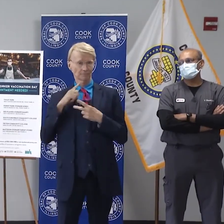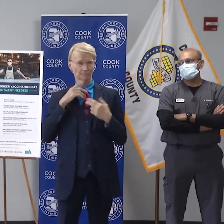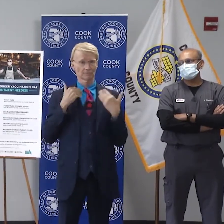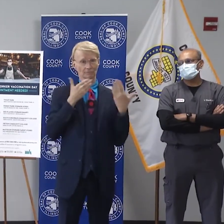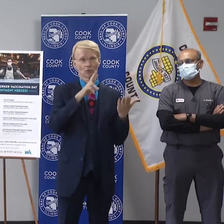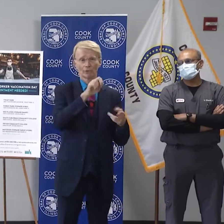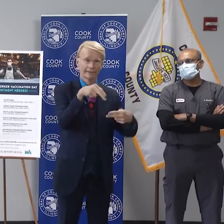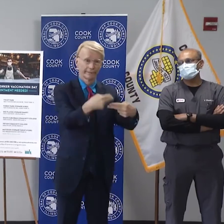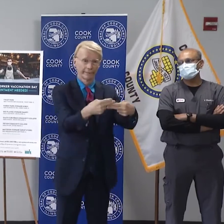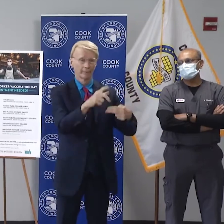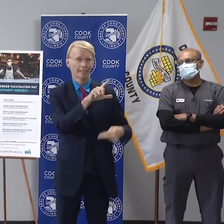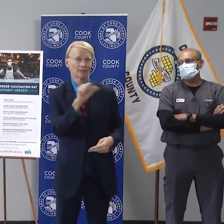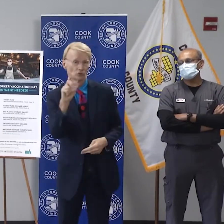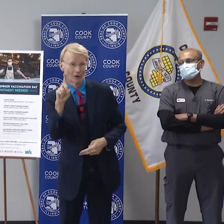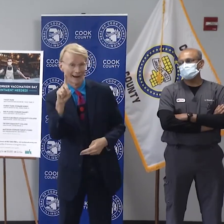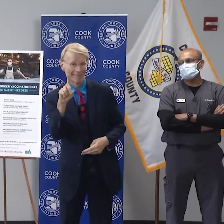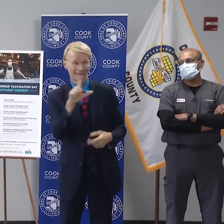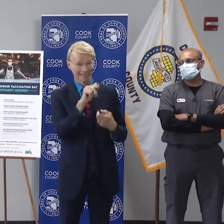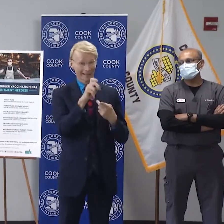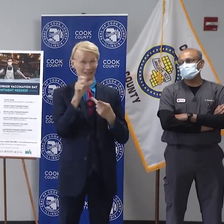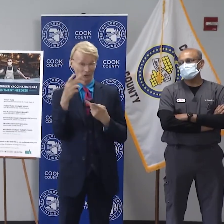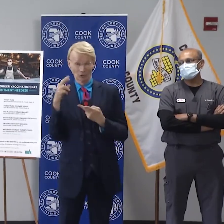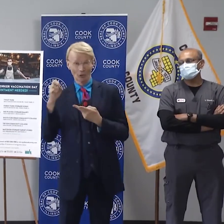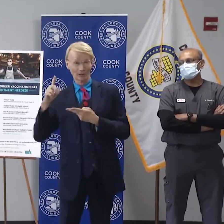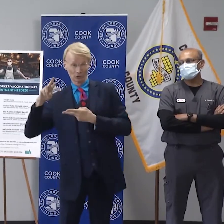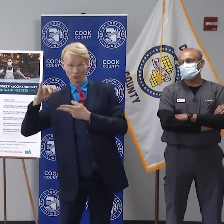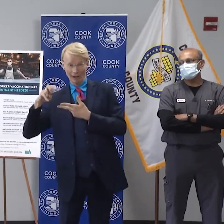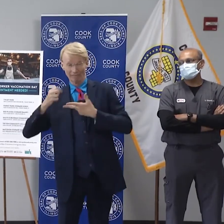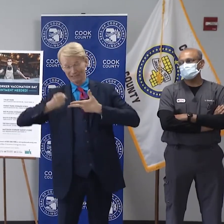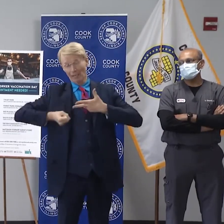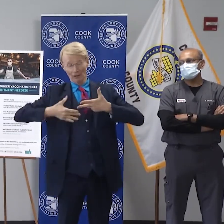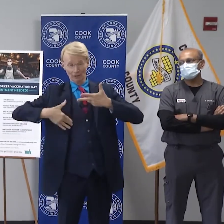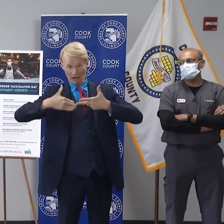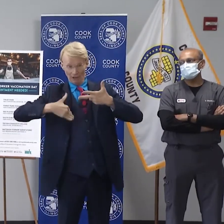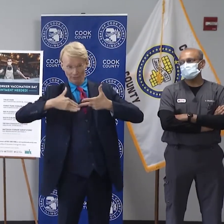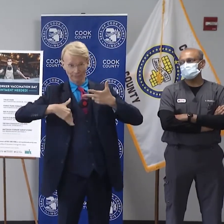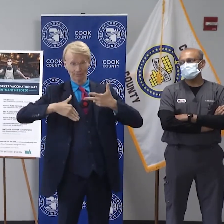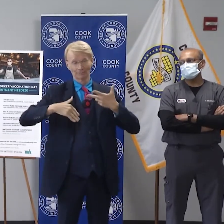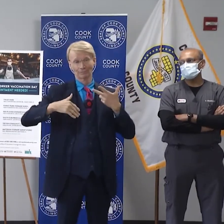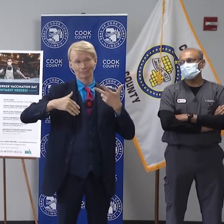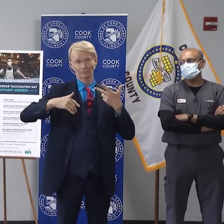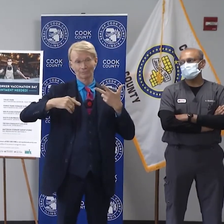renaming Lakeshore Drive, basically the southern portion of Lakeshore Drive,